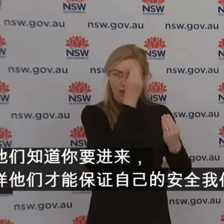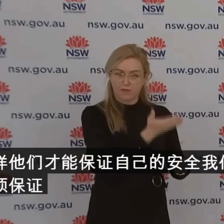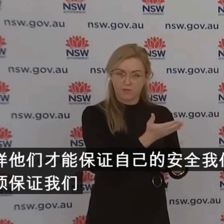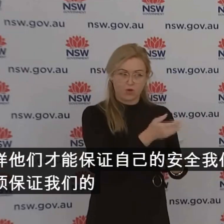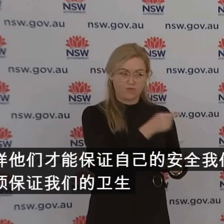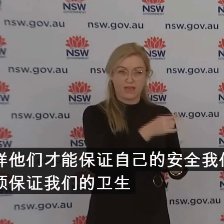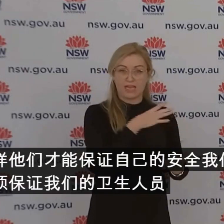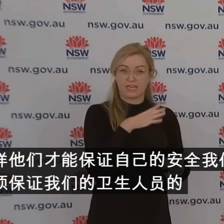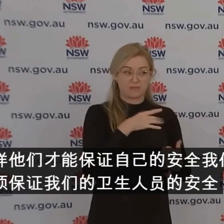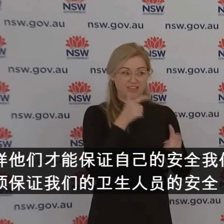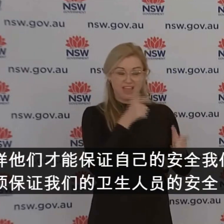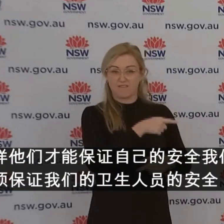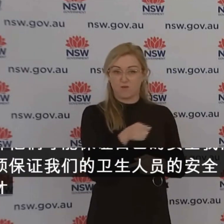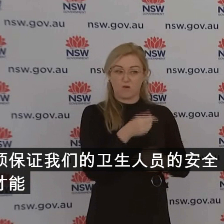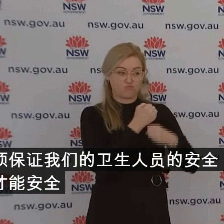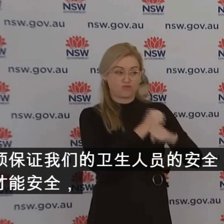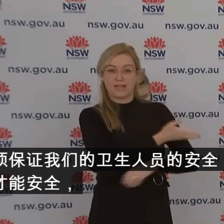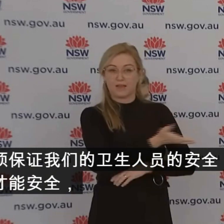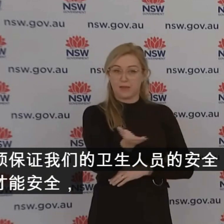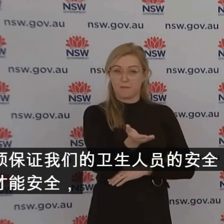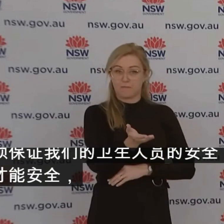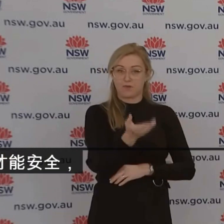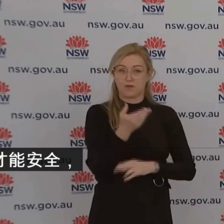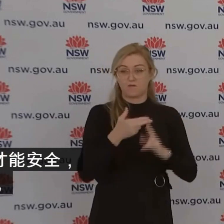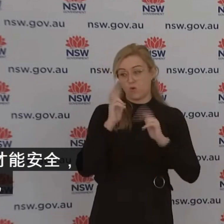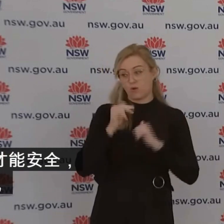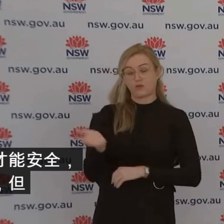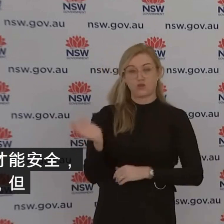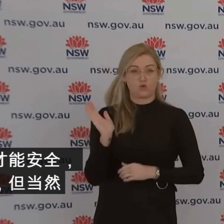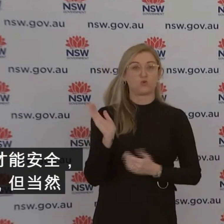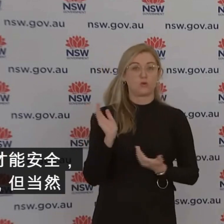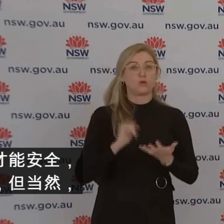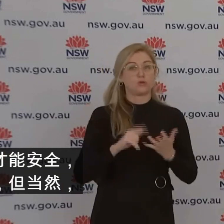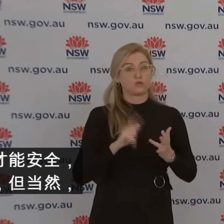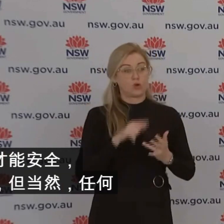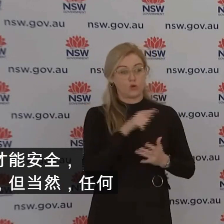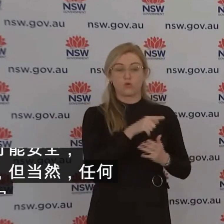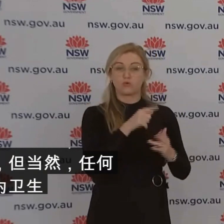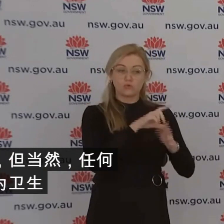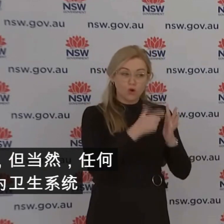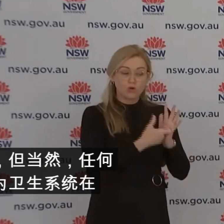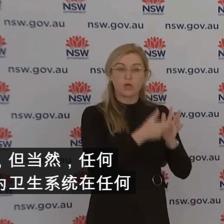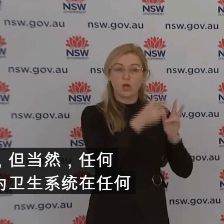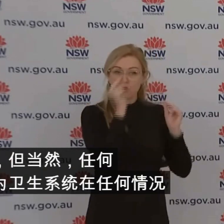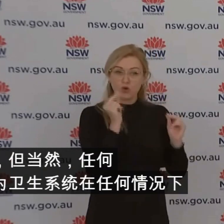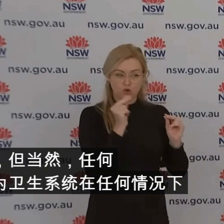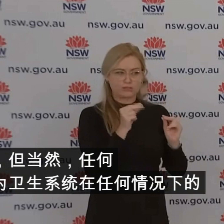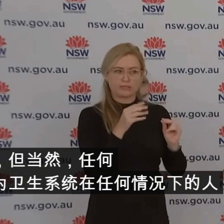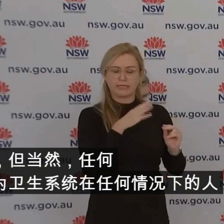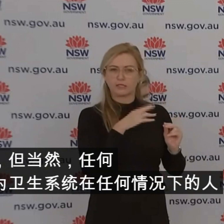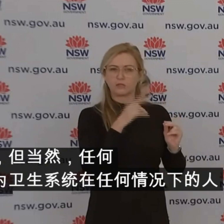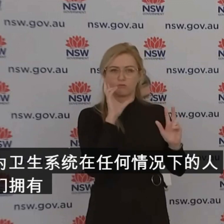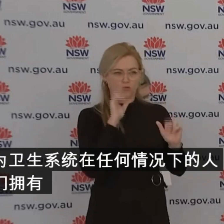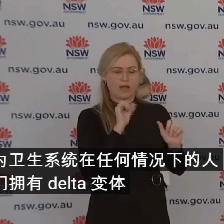safe. We have to keep our health staff safe so you can be safe. But certainly anybody who thinks the health system in any